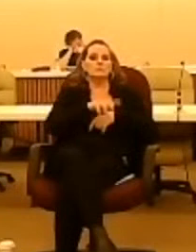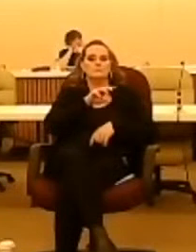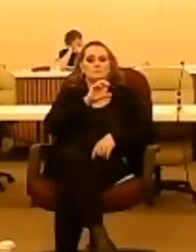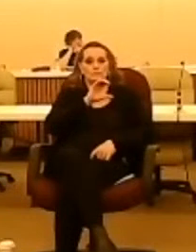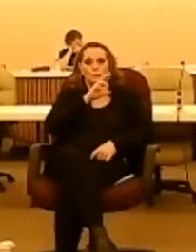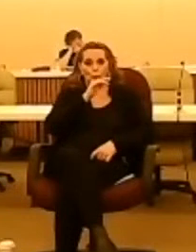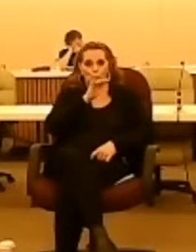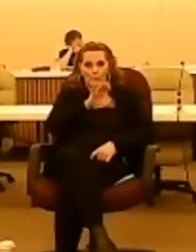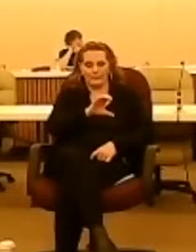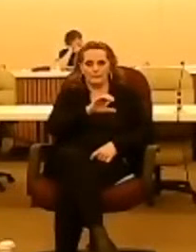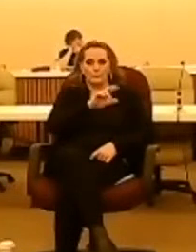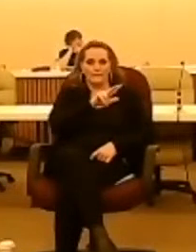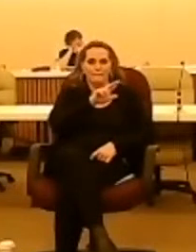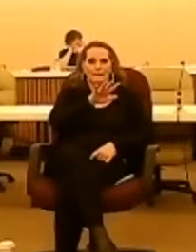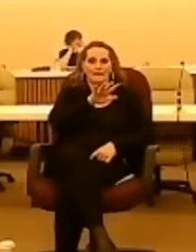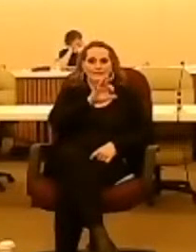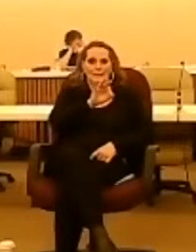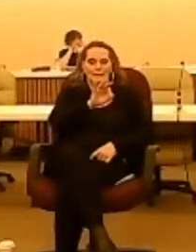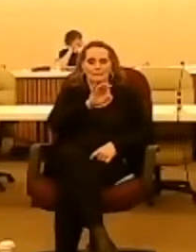359-2540.